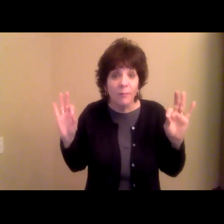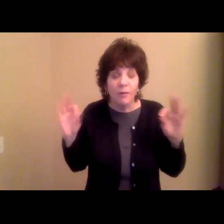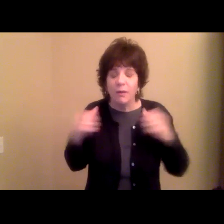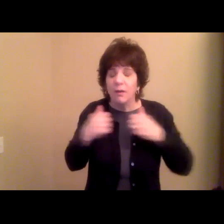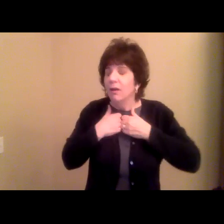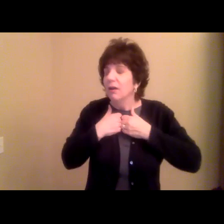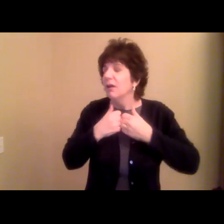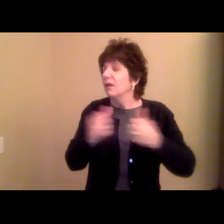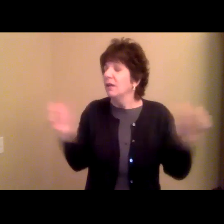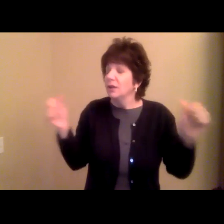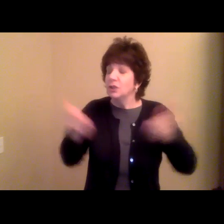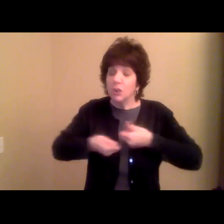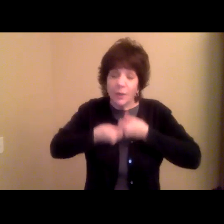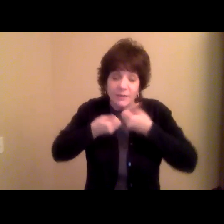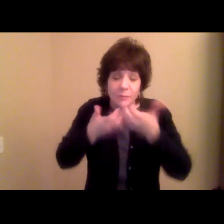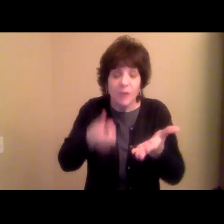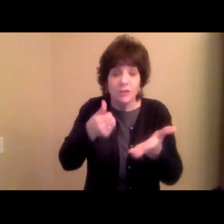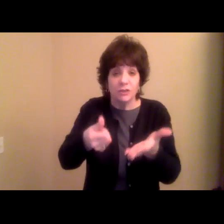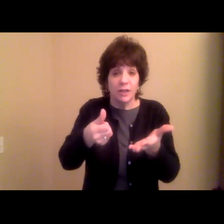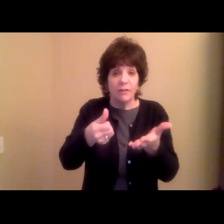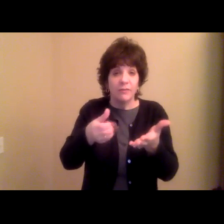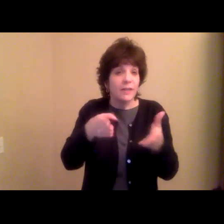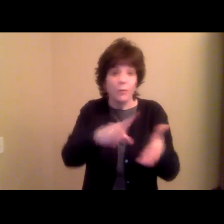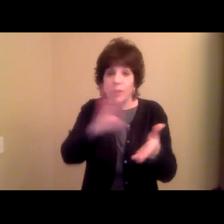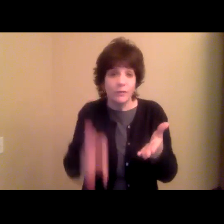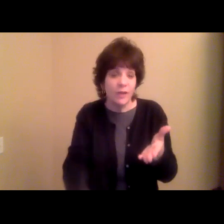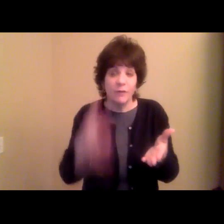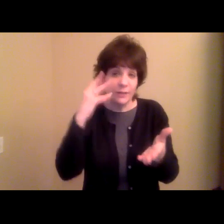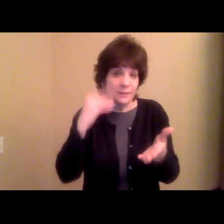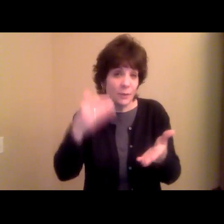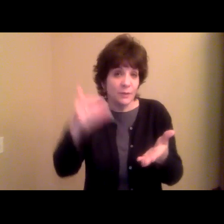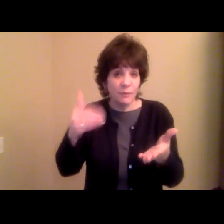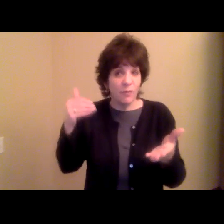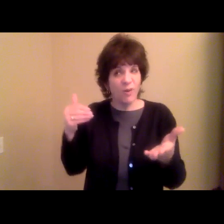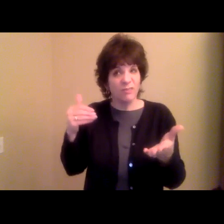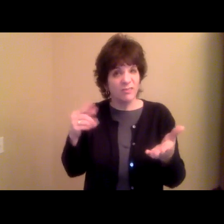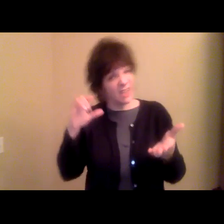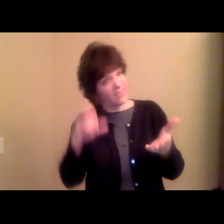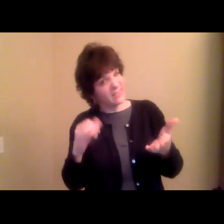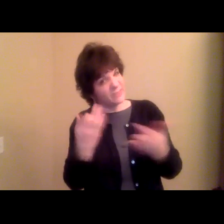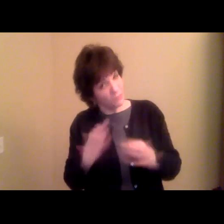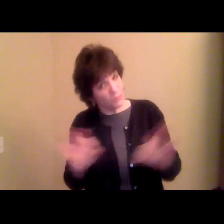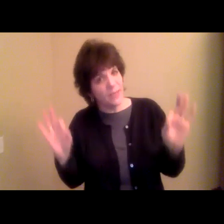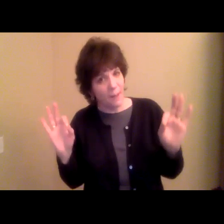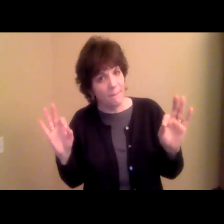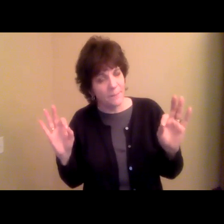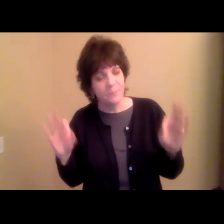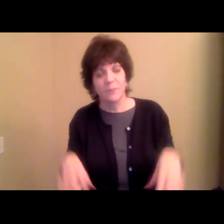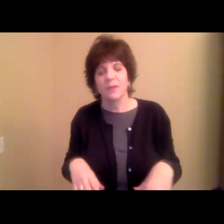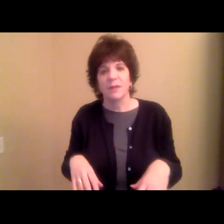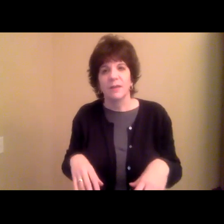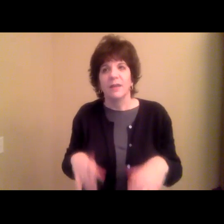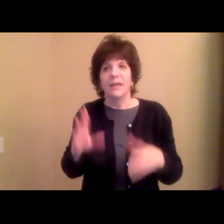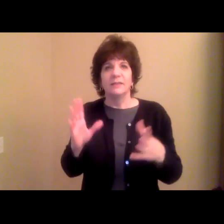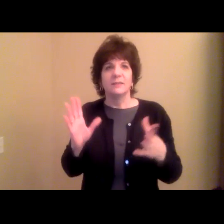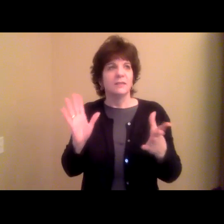to express yourself that you would have never found before. And it's a sort of freedom in that. There's a